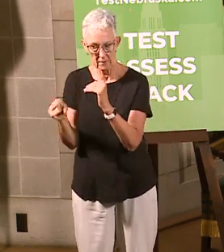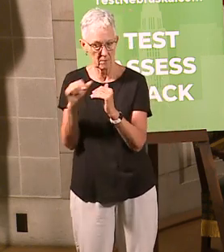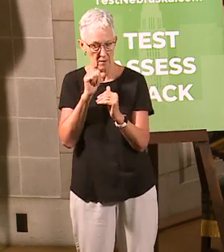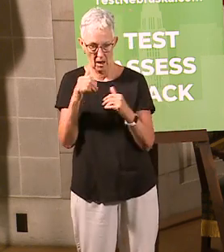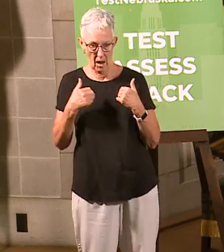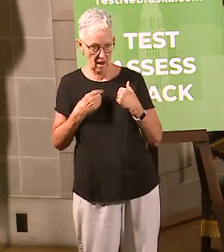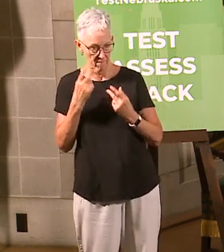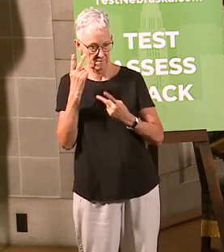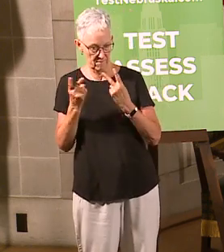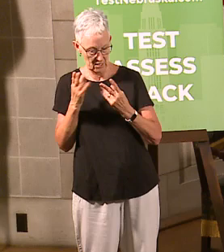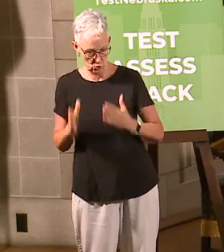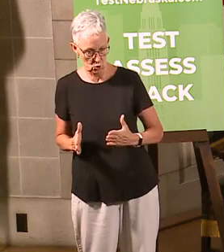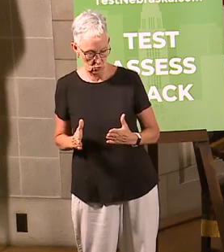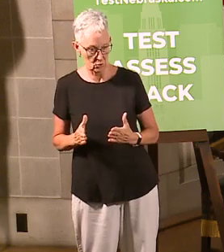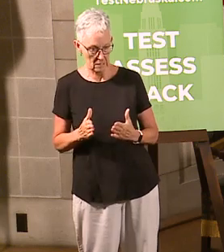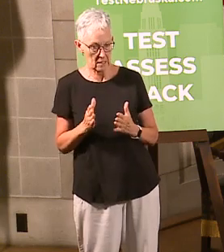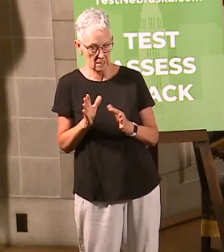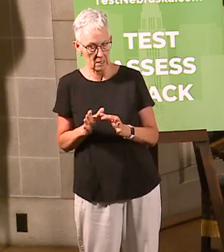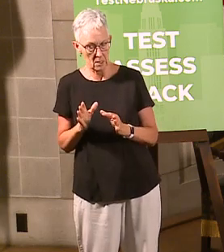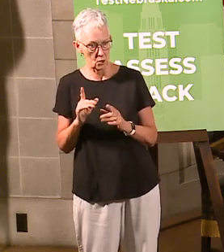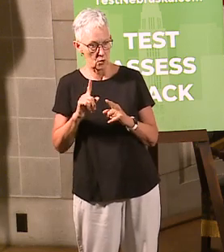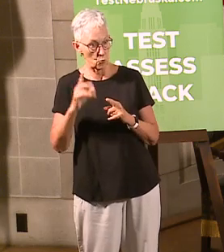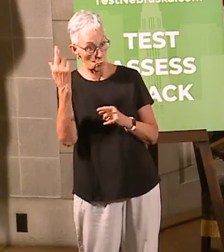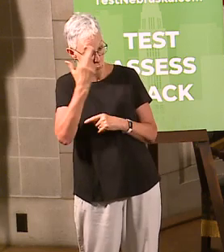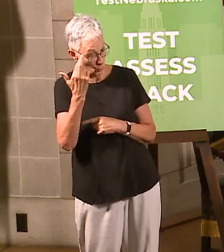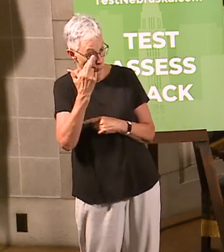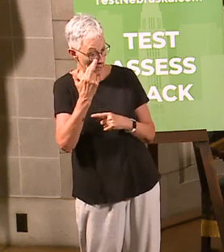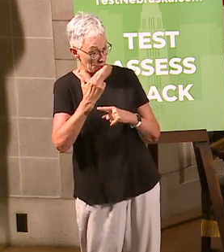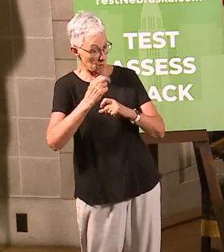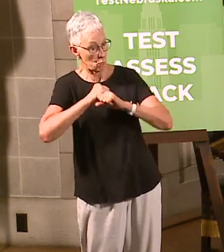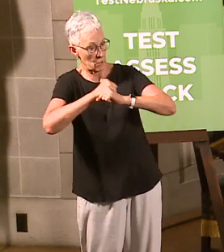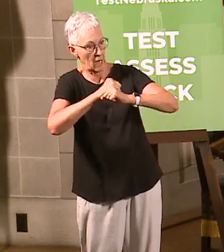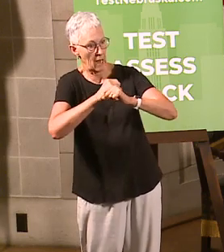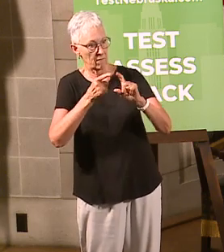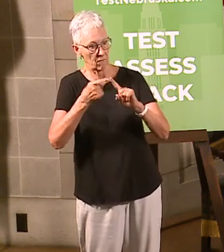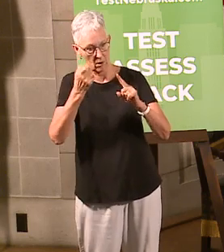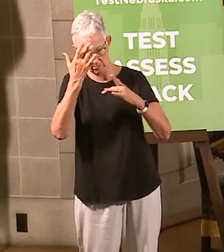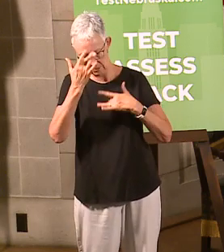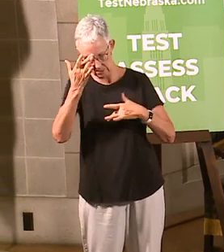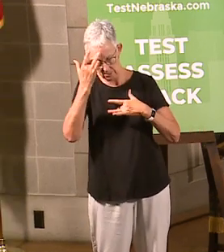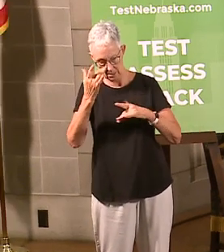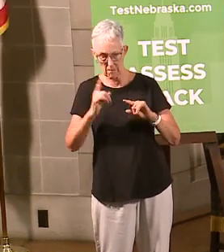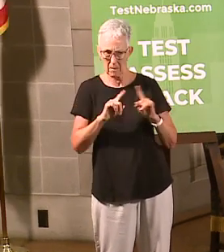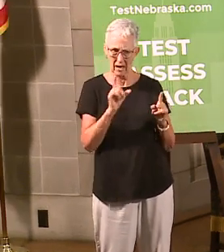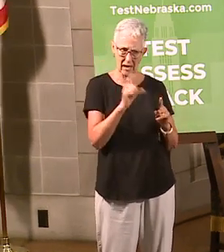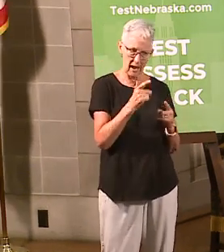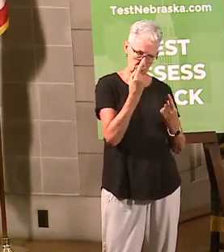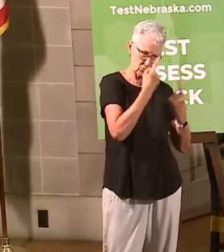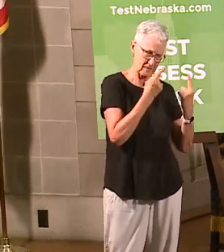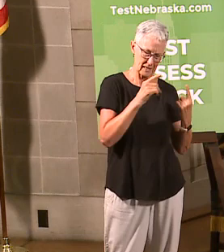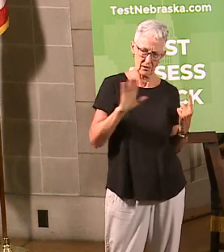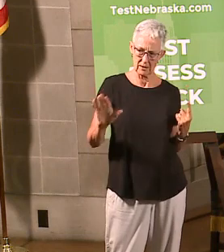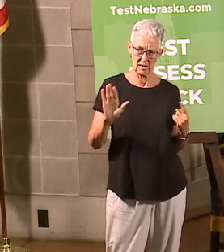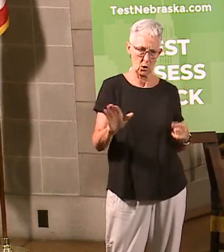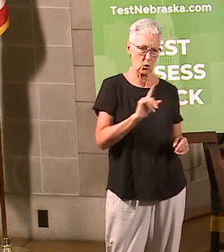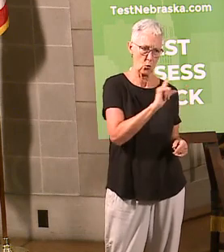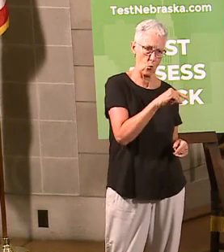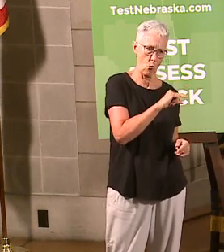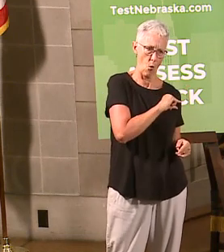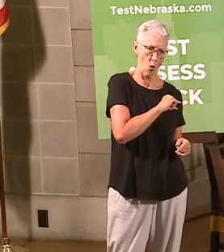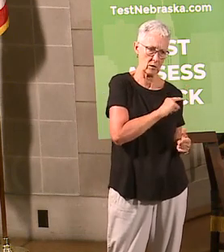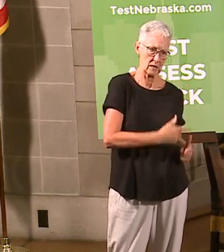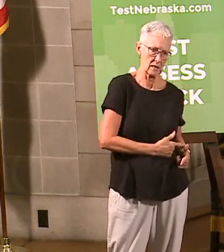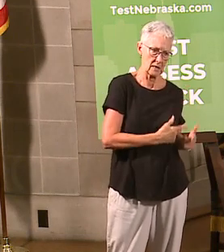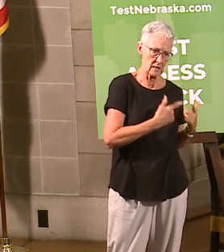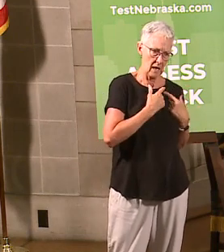important in protecting them from that, but also it's equally important to consider their quality of life and the dignity of the